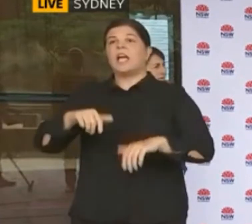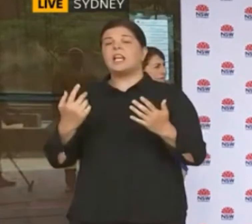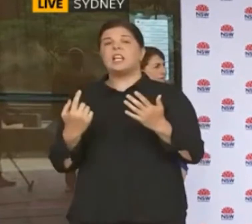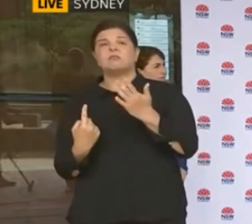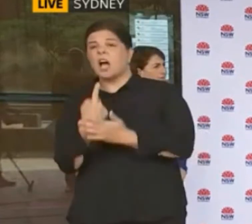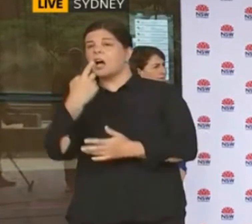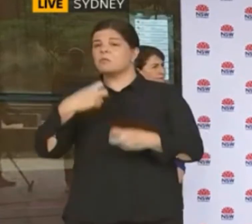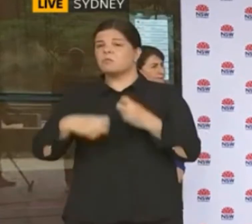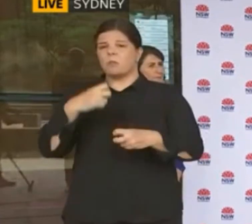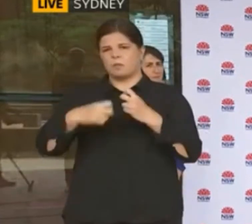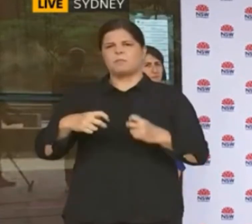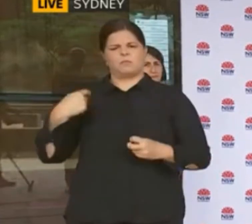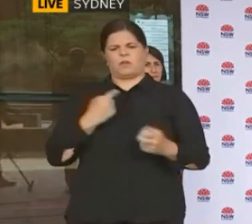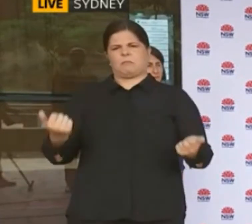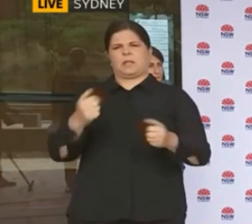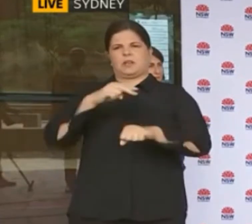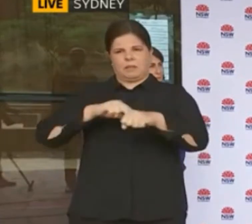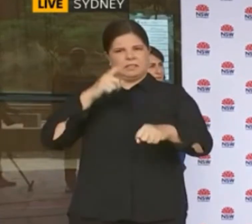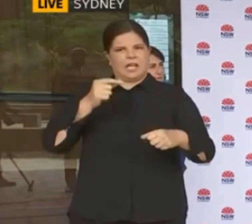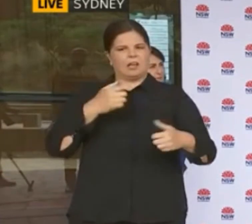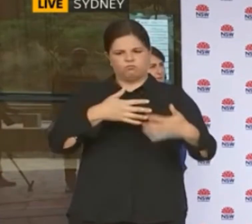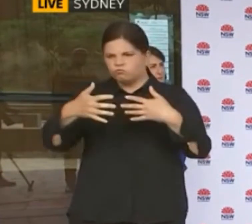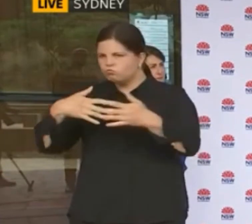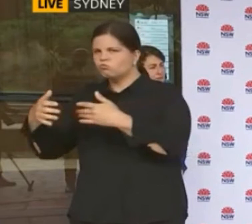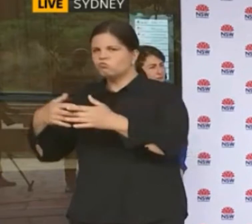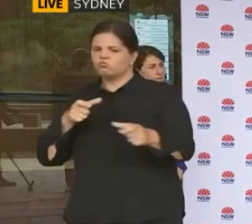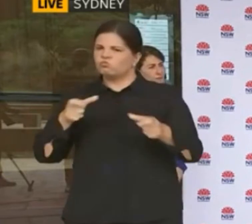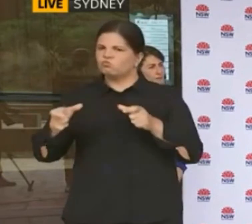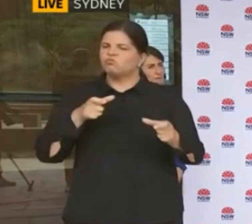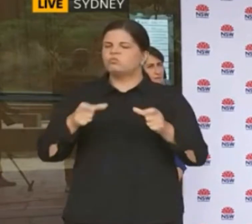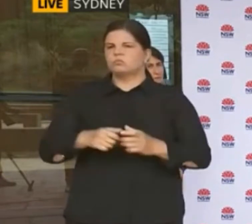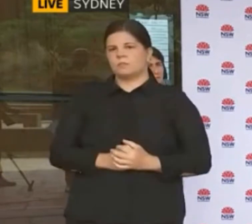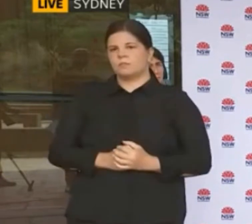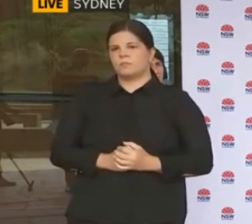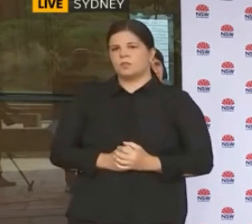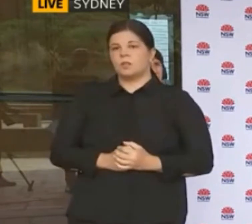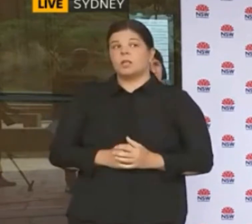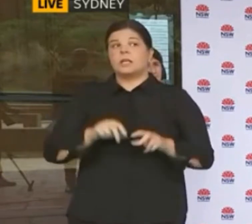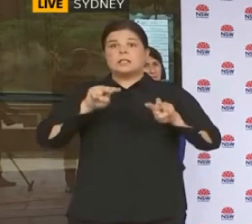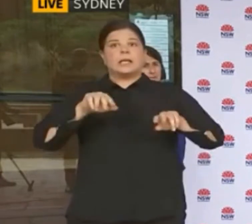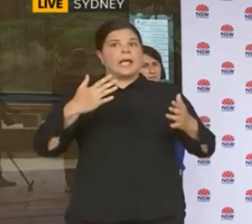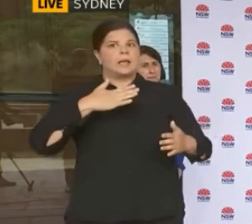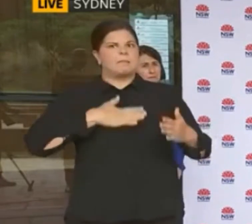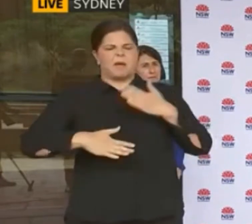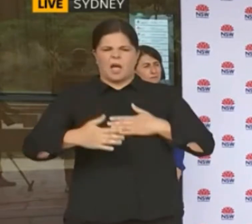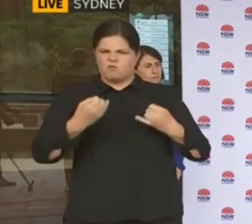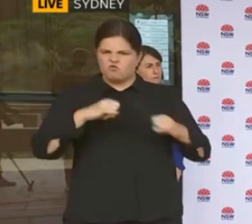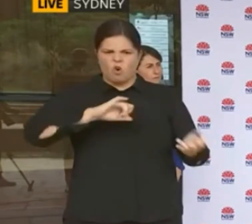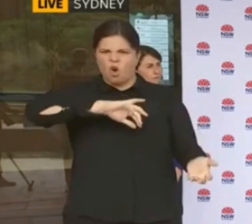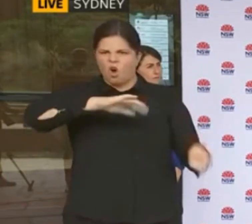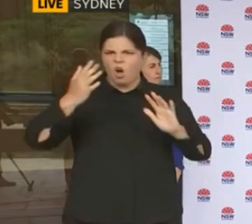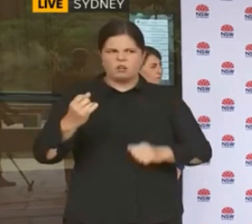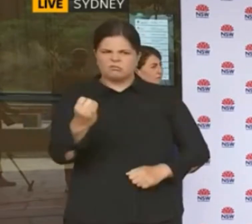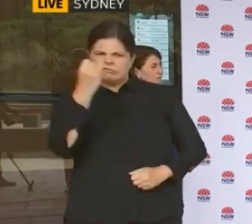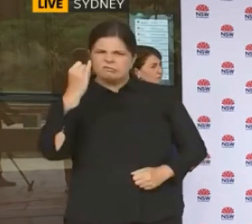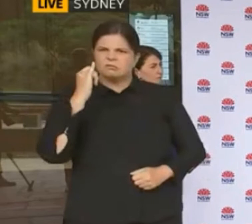arises. At this point, I have to say it, any antisocial behaviour or inappropriate behaviour will be